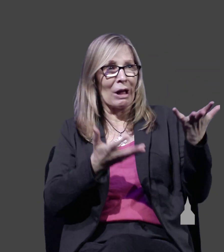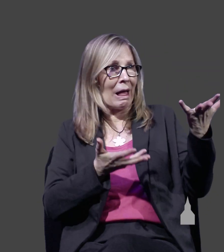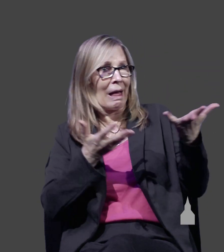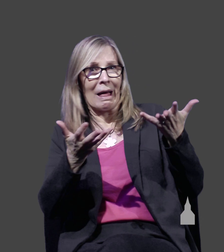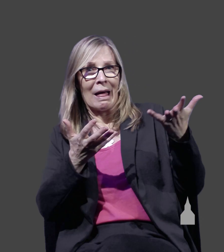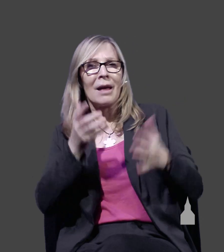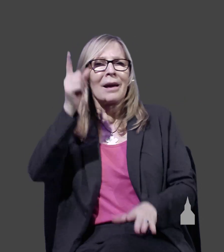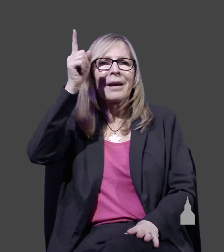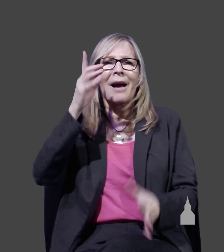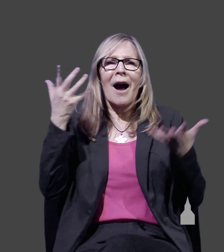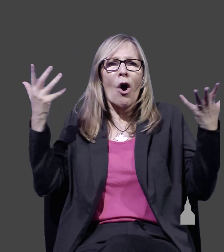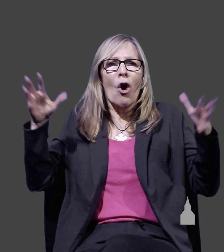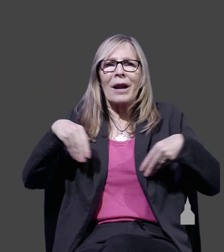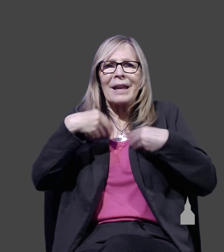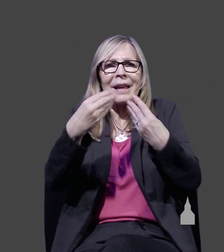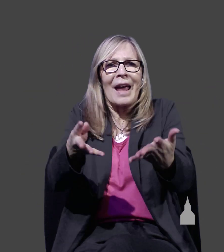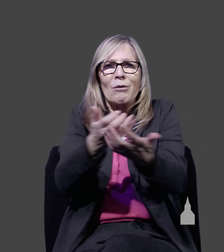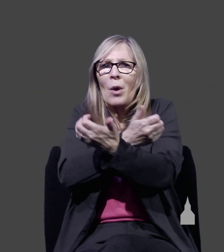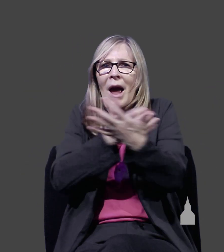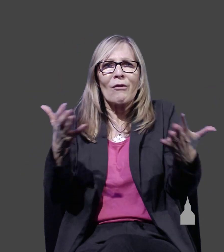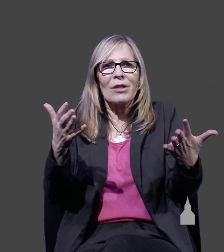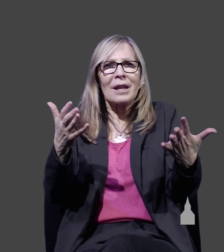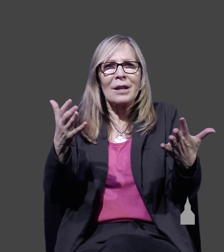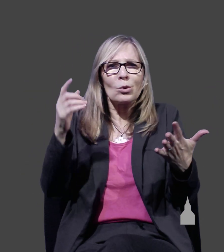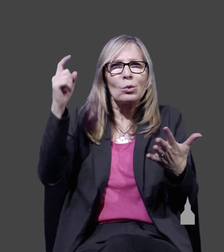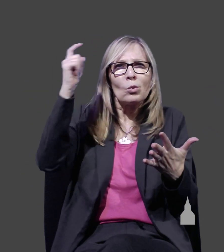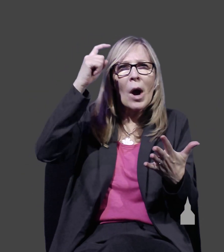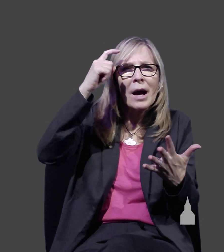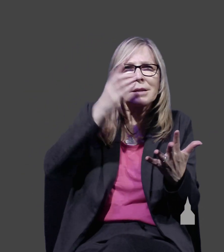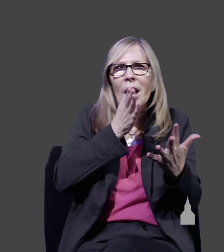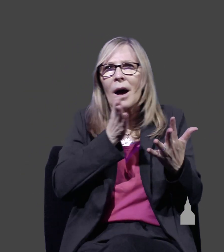you everything you need to navigate it wisely.